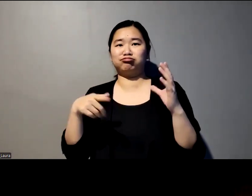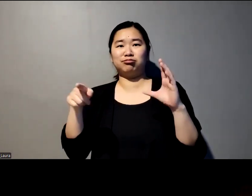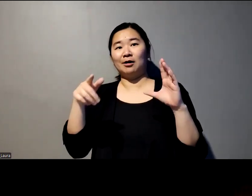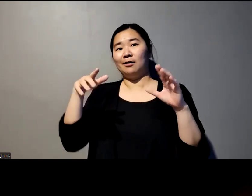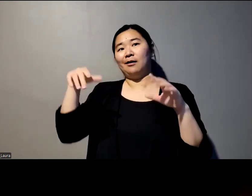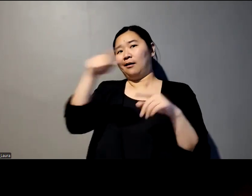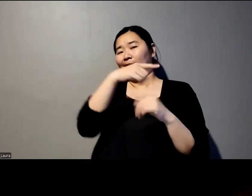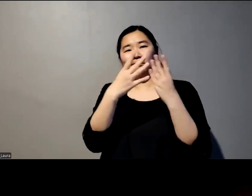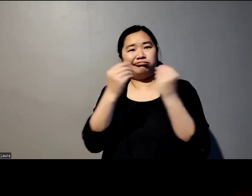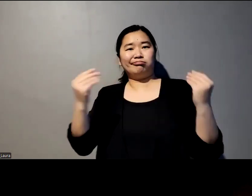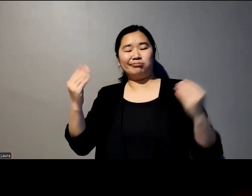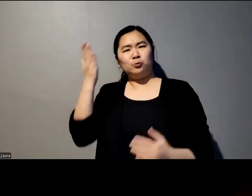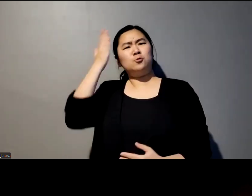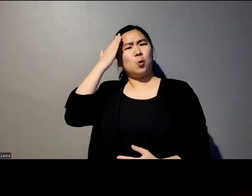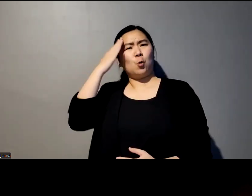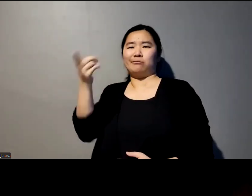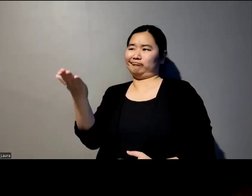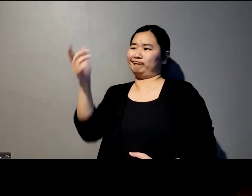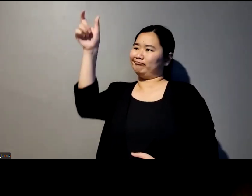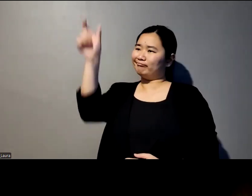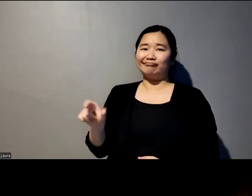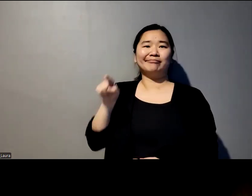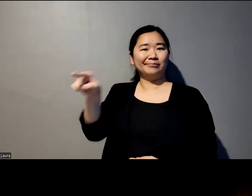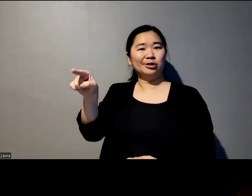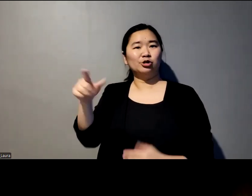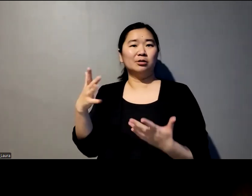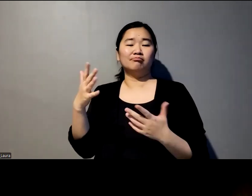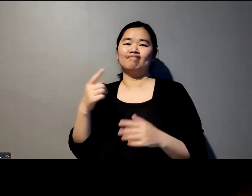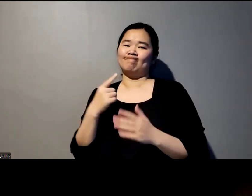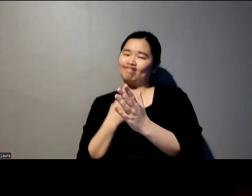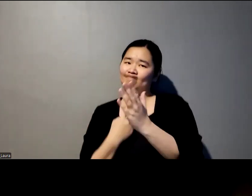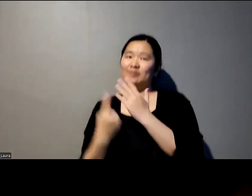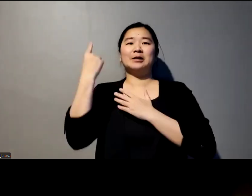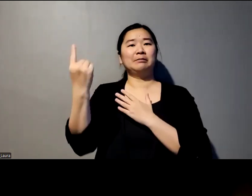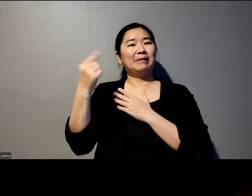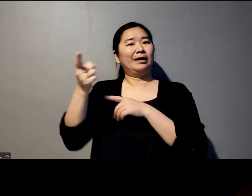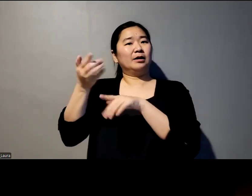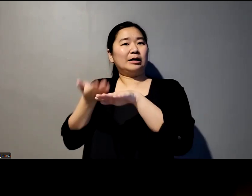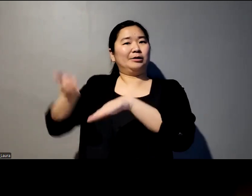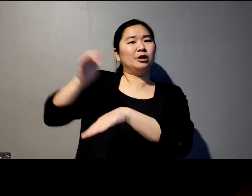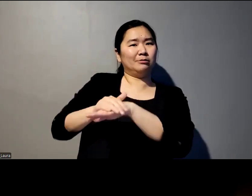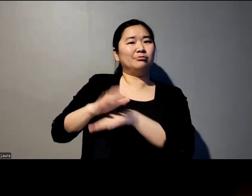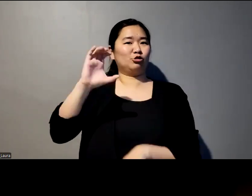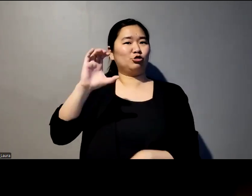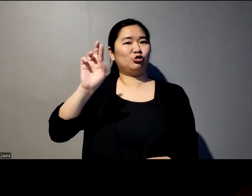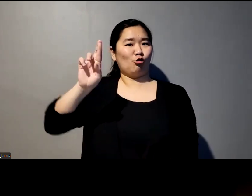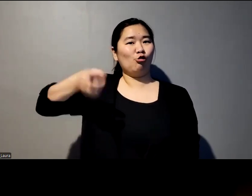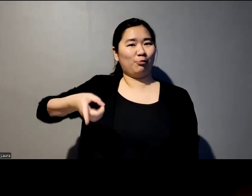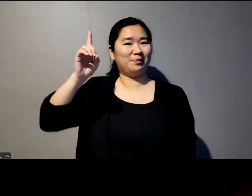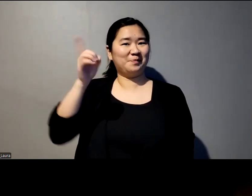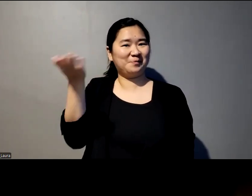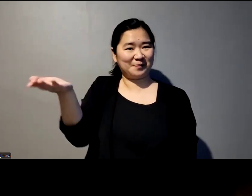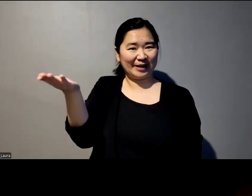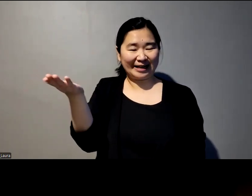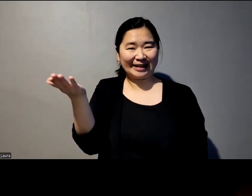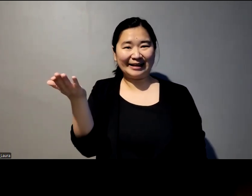rights of persons with disabilities. At IDA, of course, we remember her very fondly as she was the senior human rights advisor at IDA.